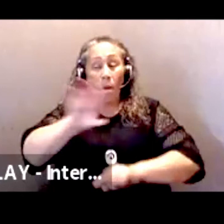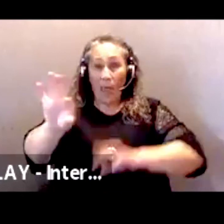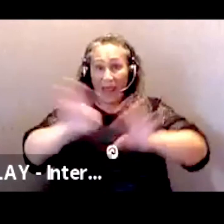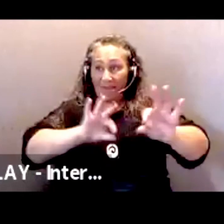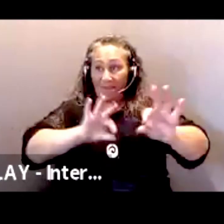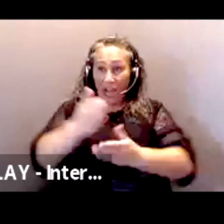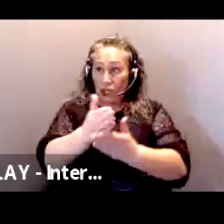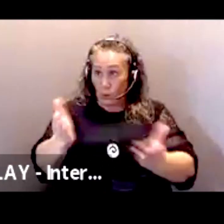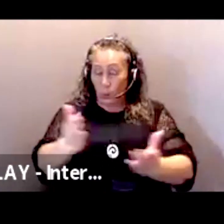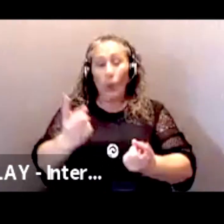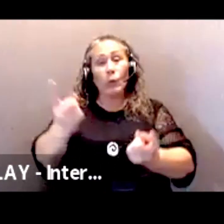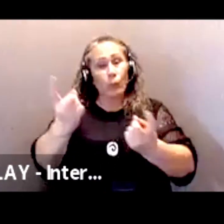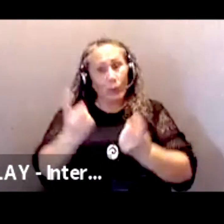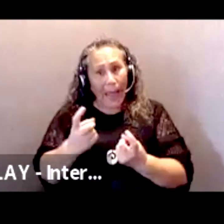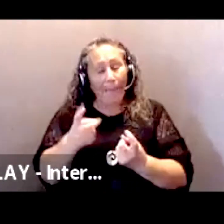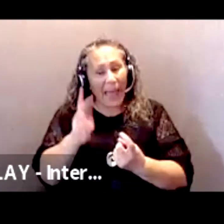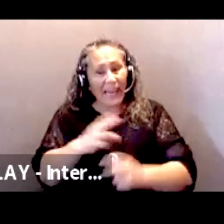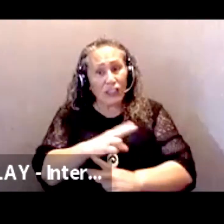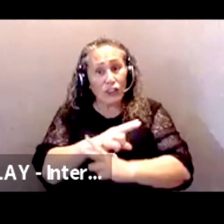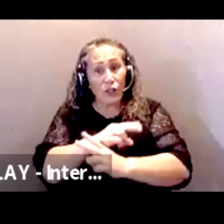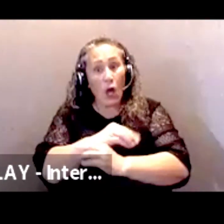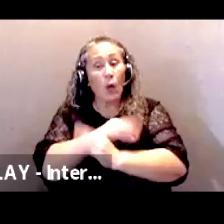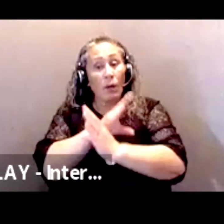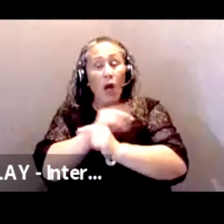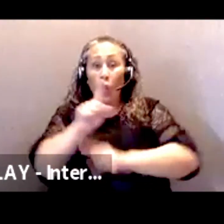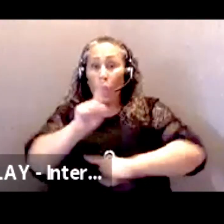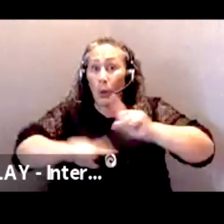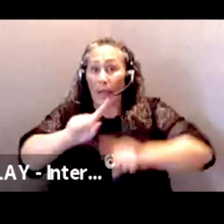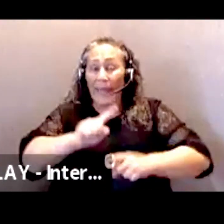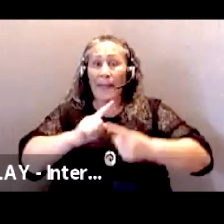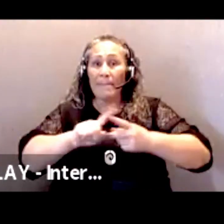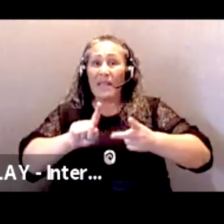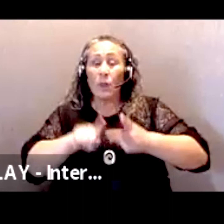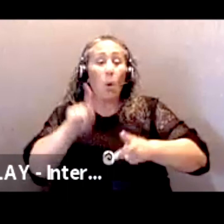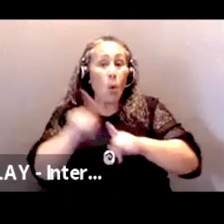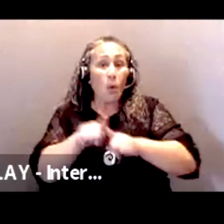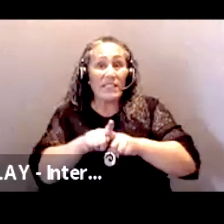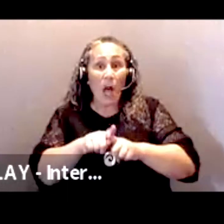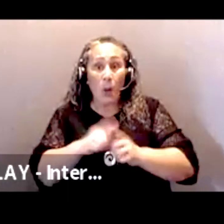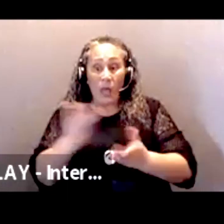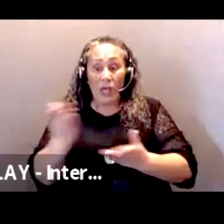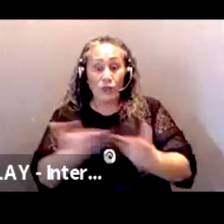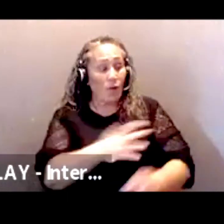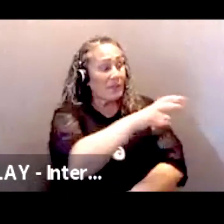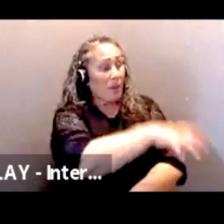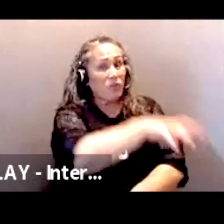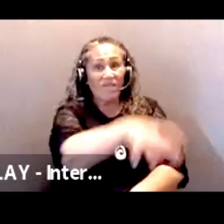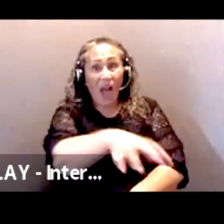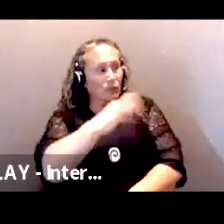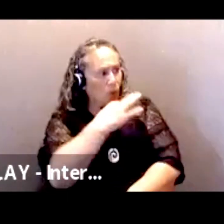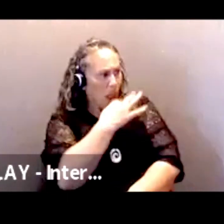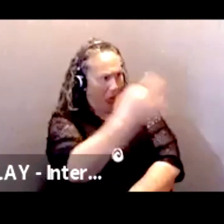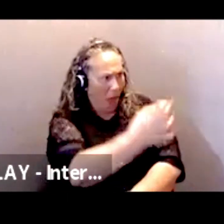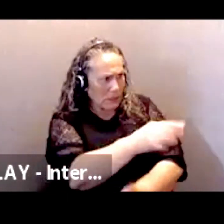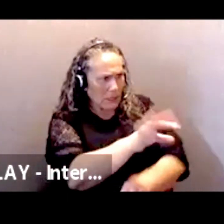service providers to come along and hear your experiences so they learn from you. And we're going to do that within